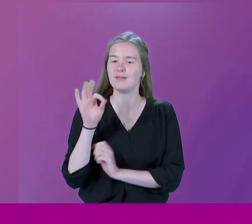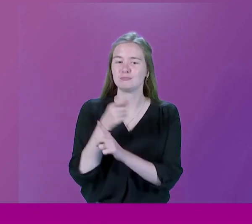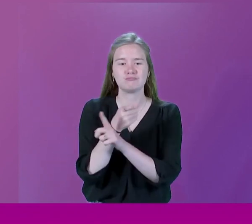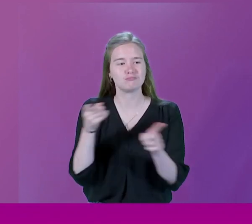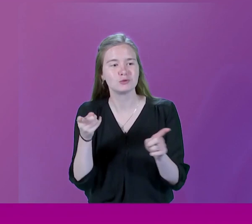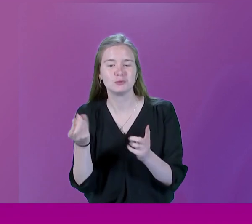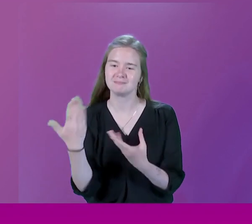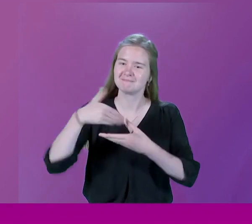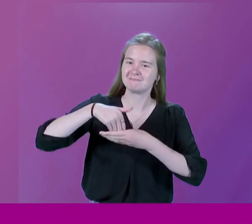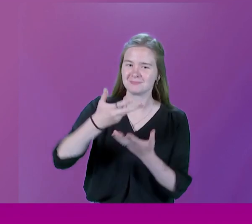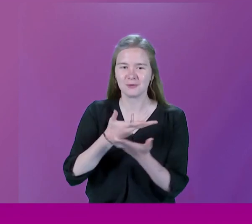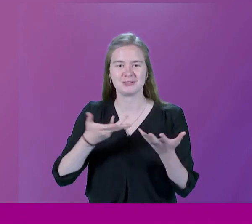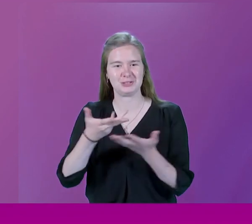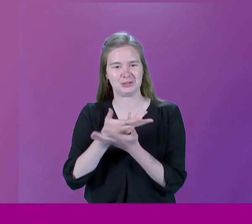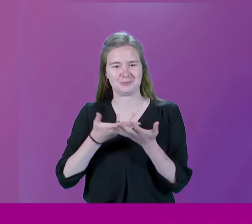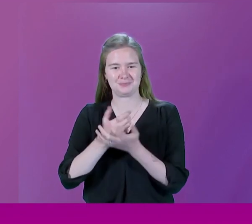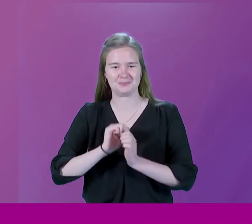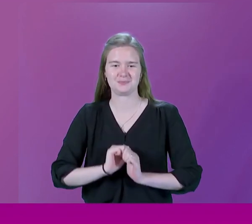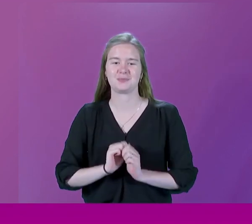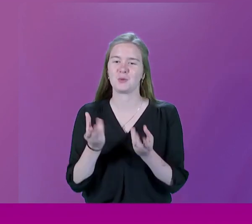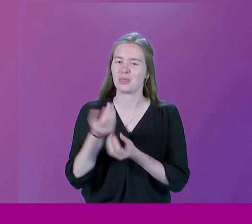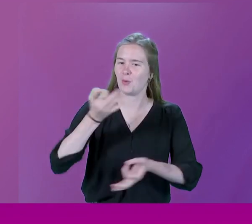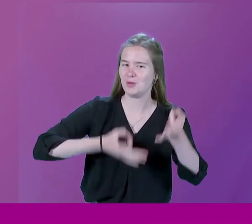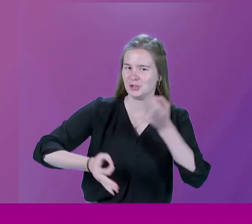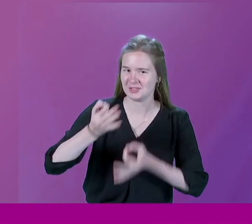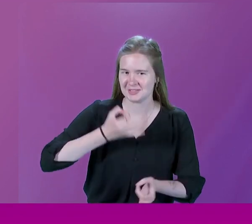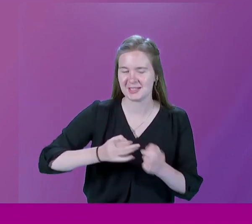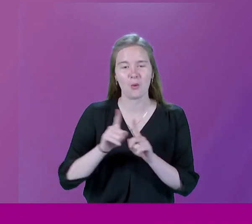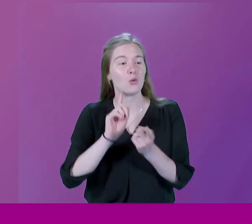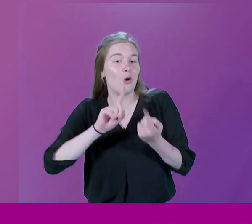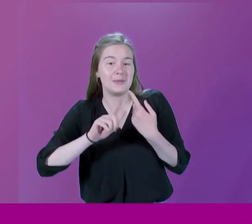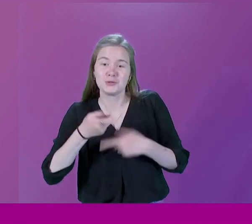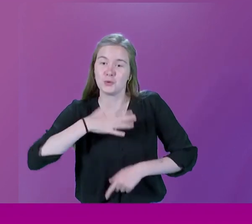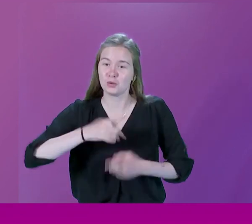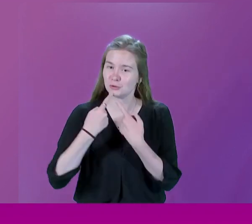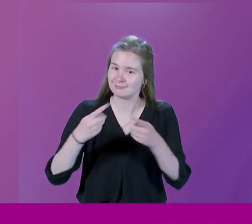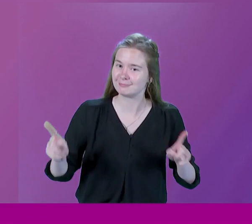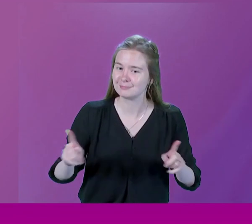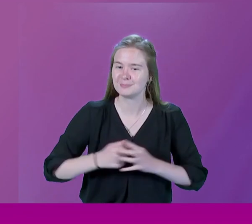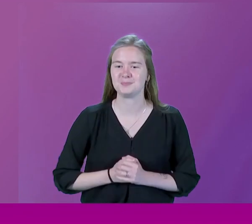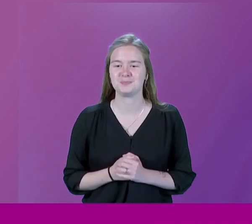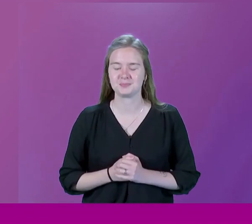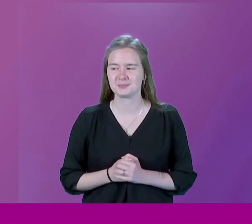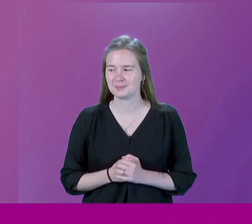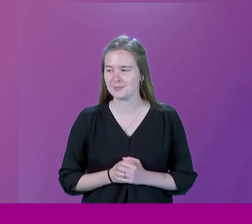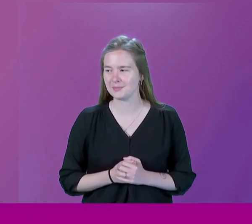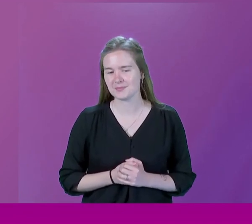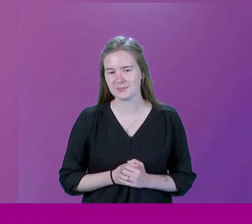you to participate in this In Conversation with questions or comments that you wish to